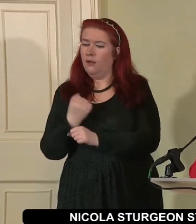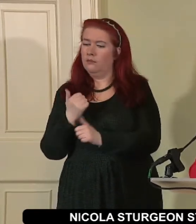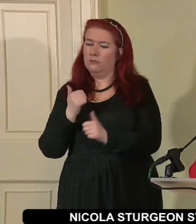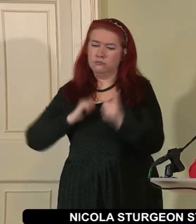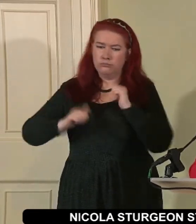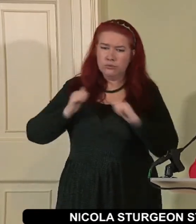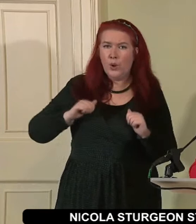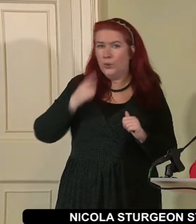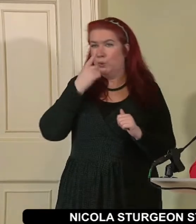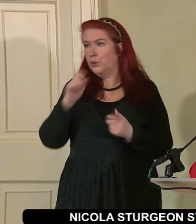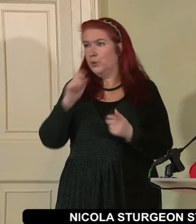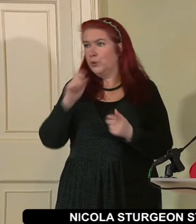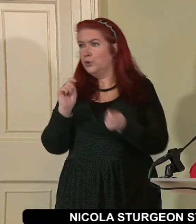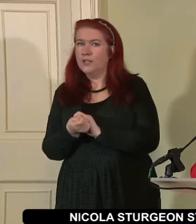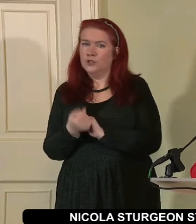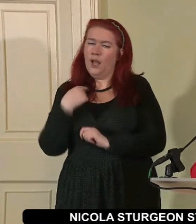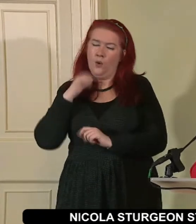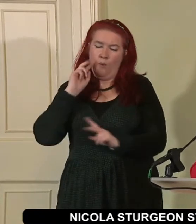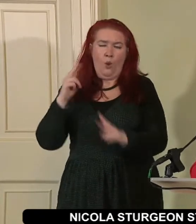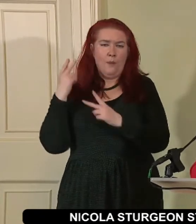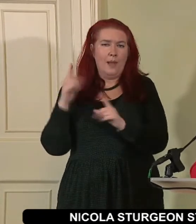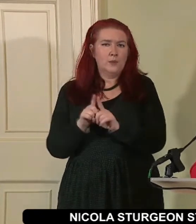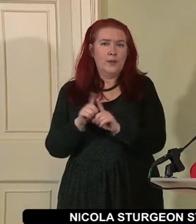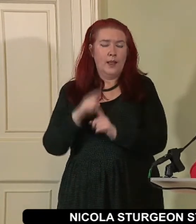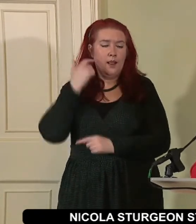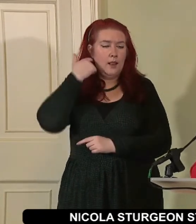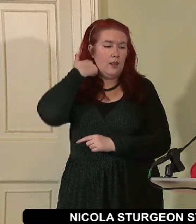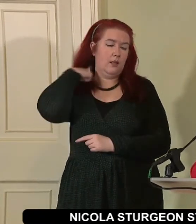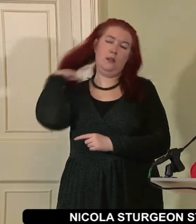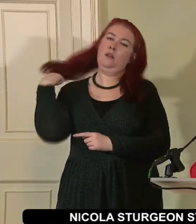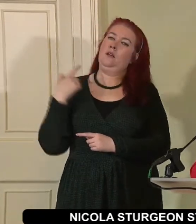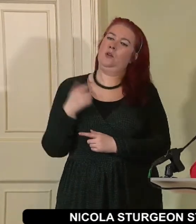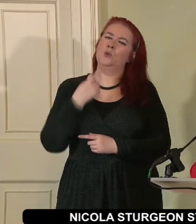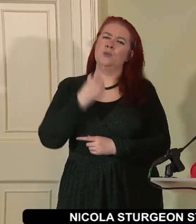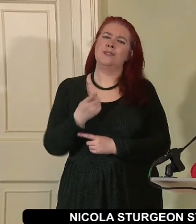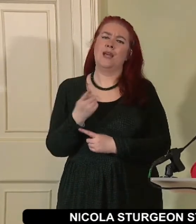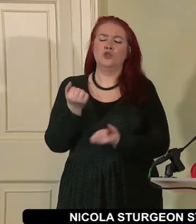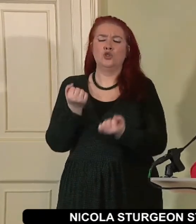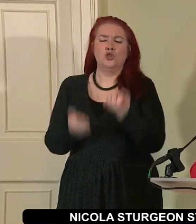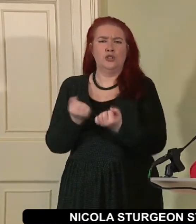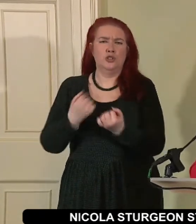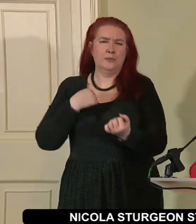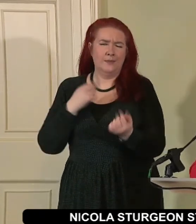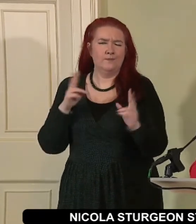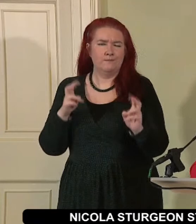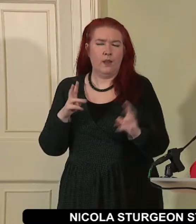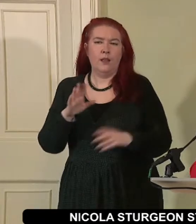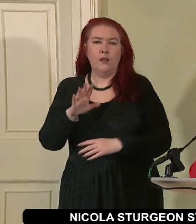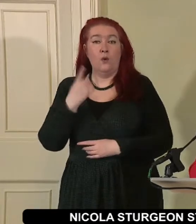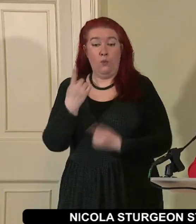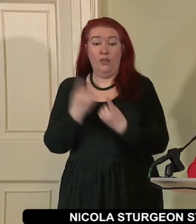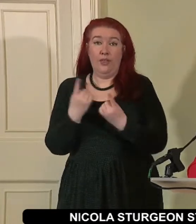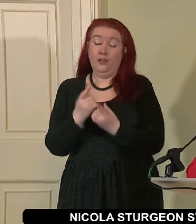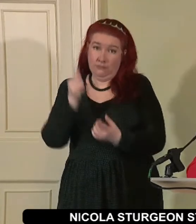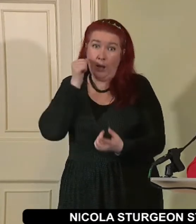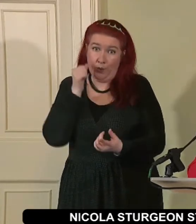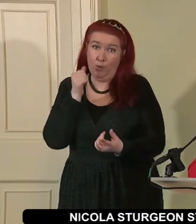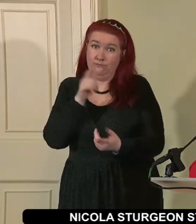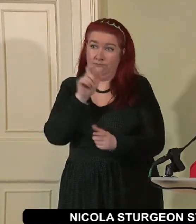could turn the clock back and do differently, and I'll do that. And you know, you use the terms judge me. One thing I can be absolutely certain of is people will